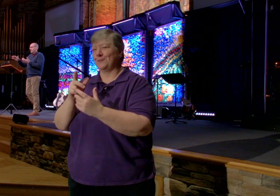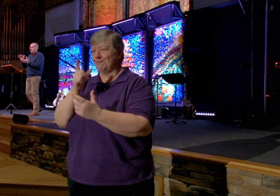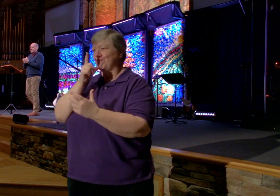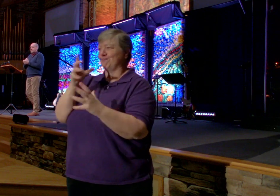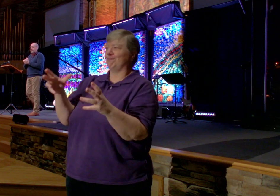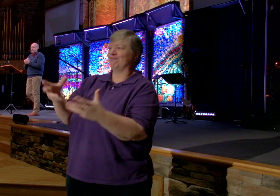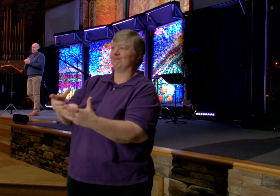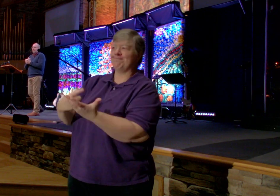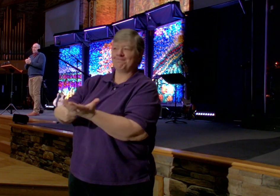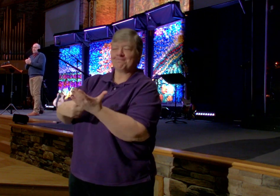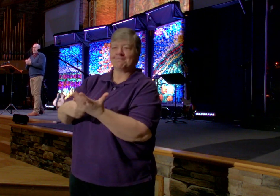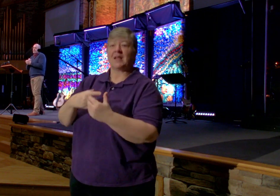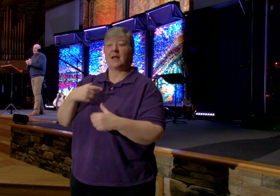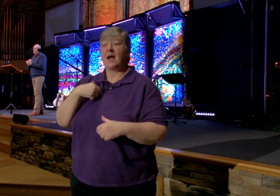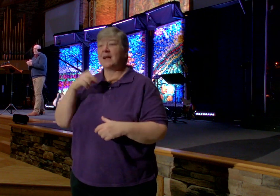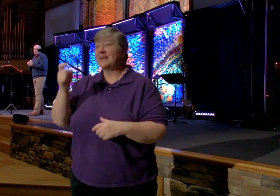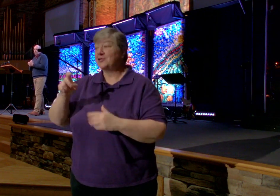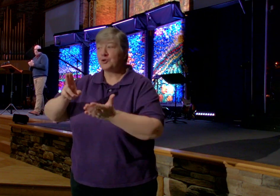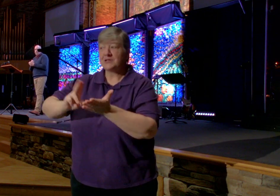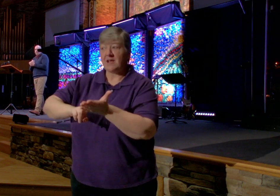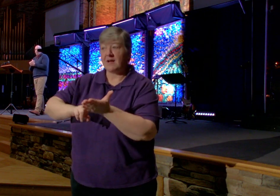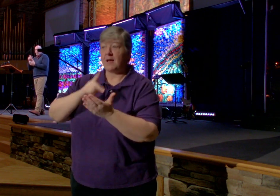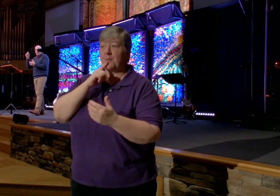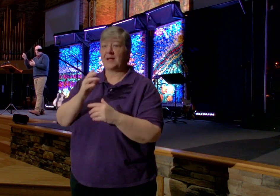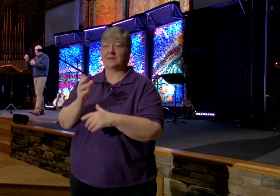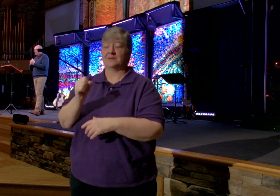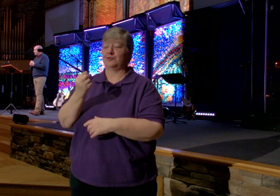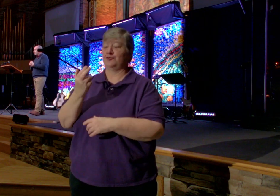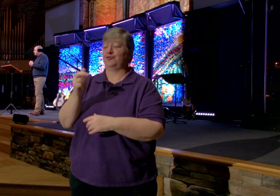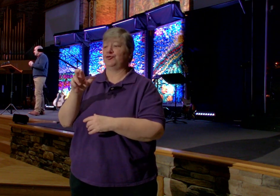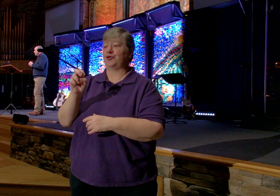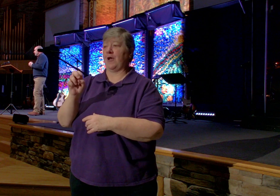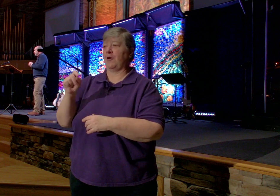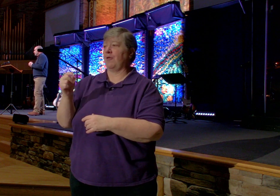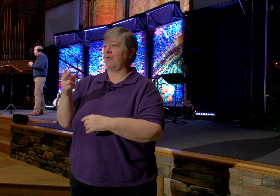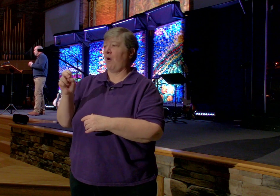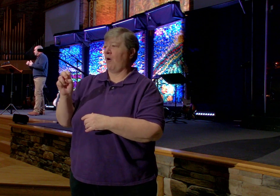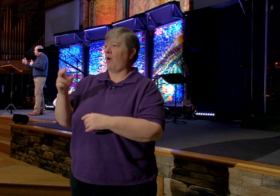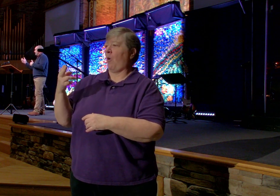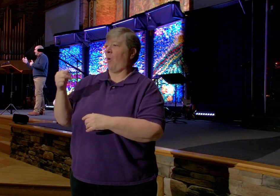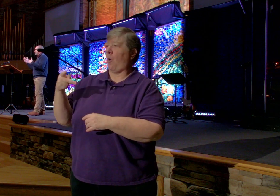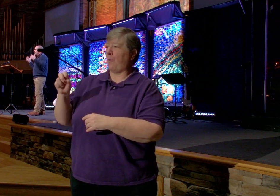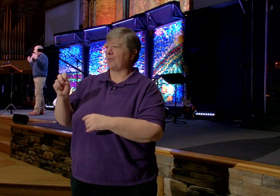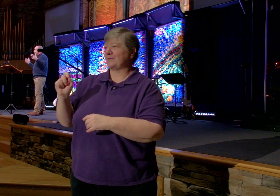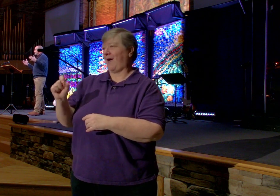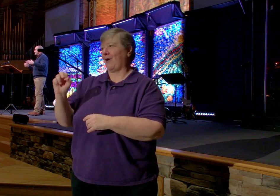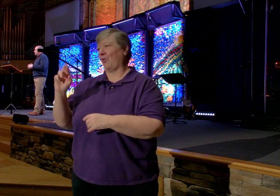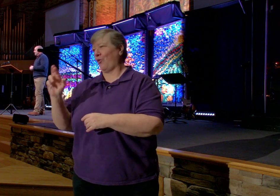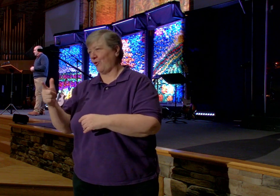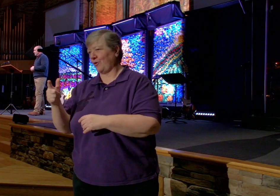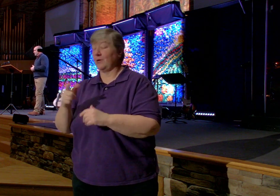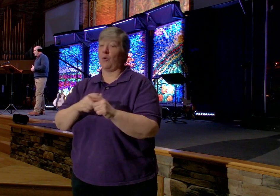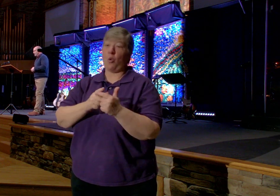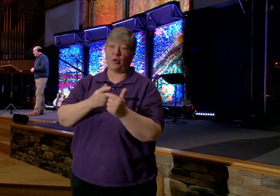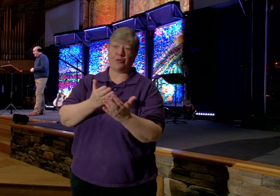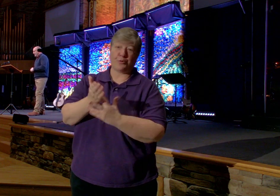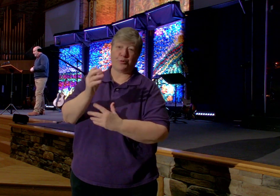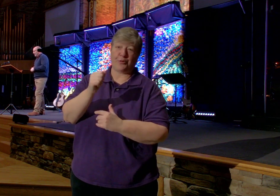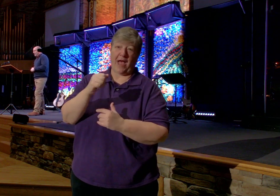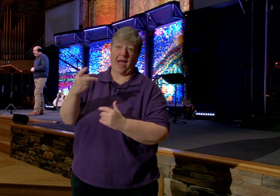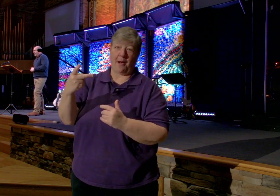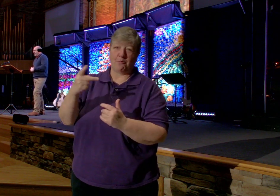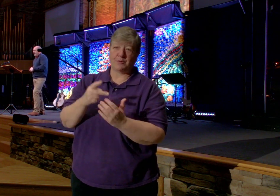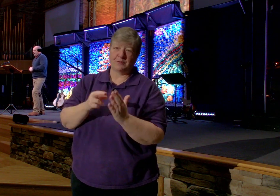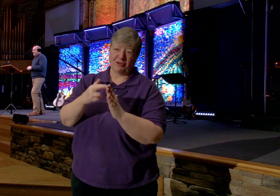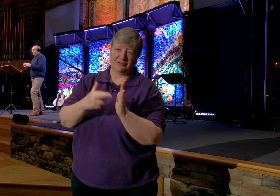just want to encourage you. We need you to sign up, though, for that through sharethehope.org, register, or through the app, just so that we know